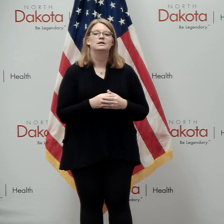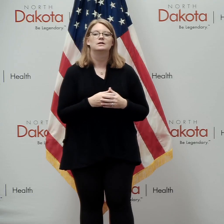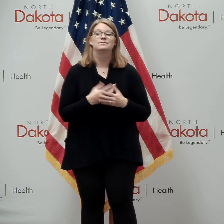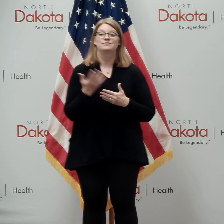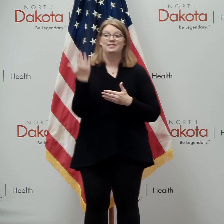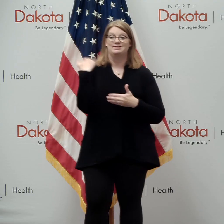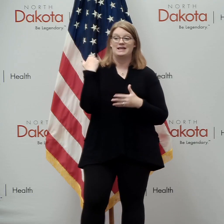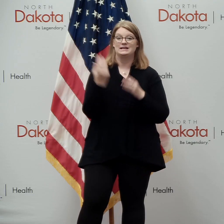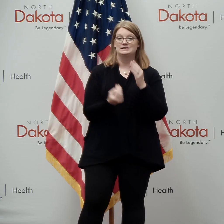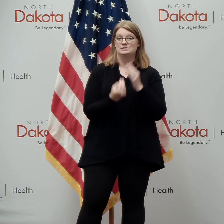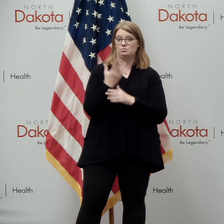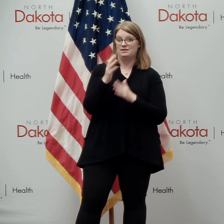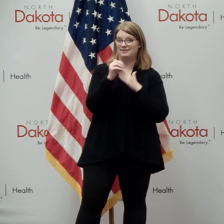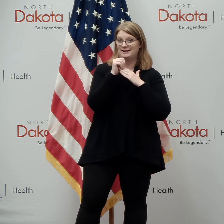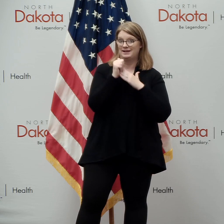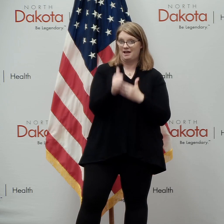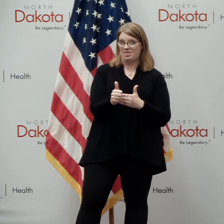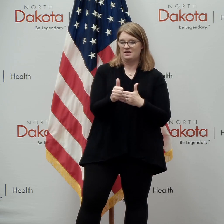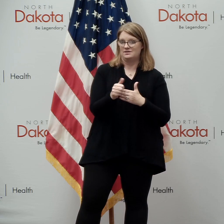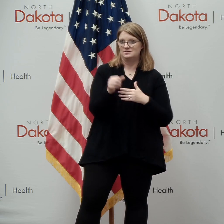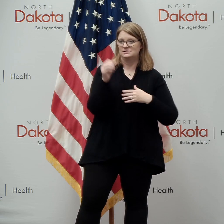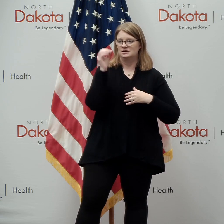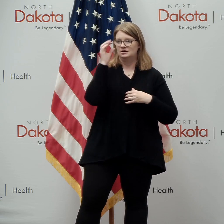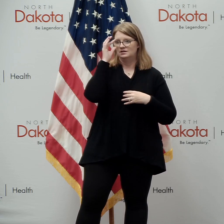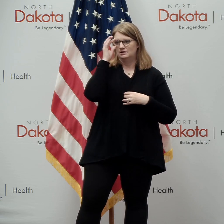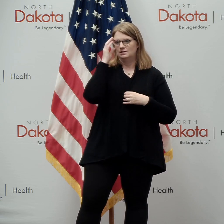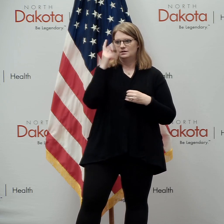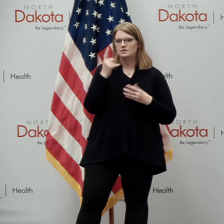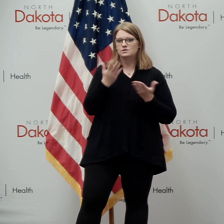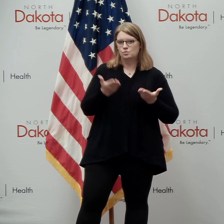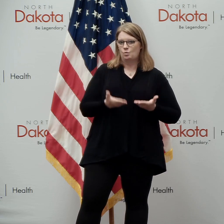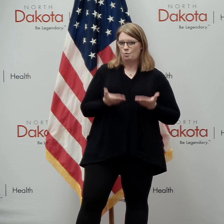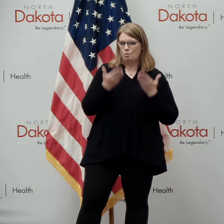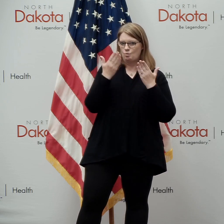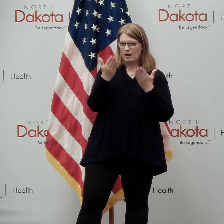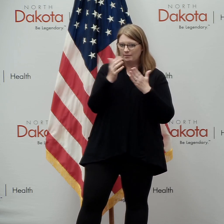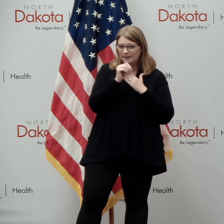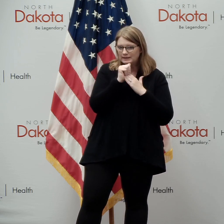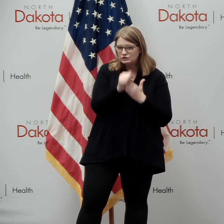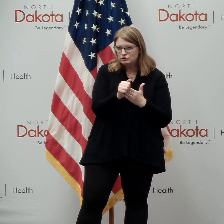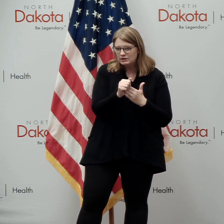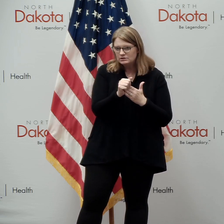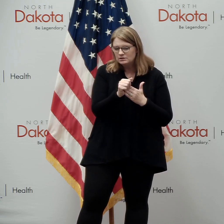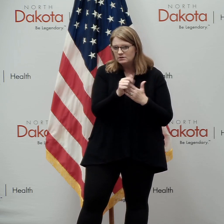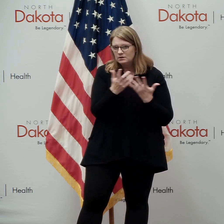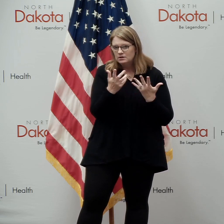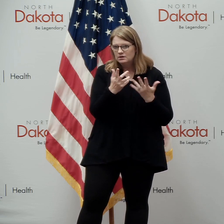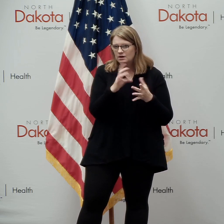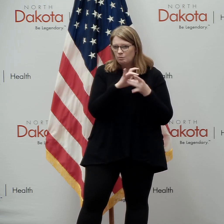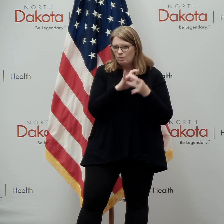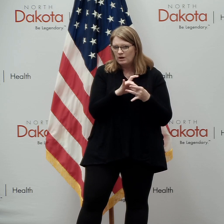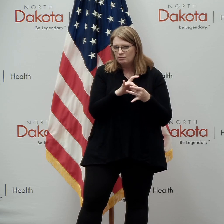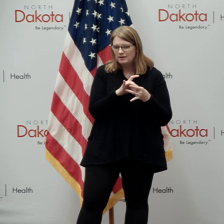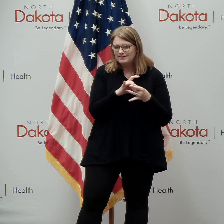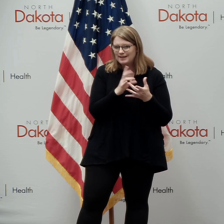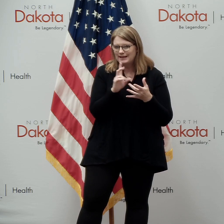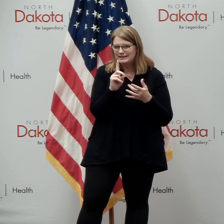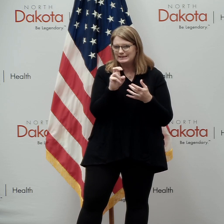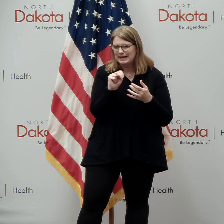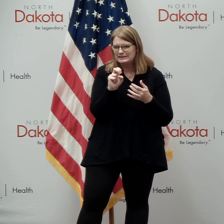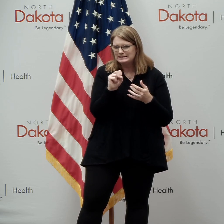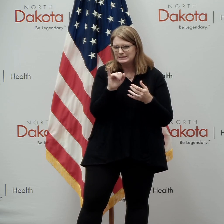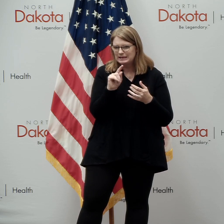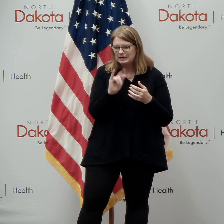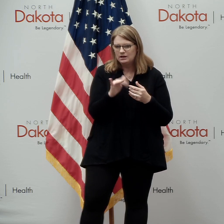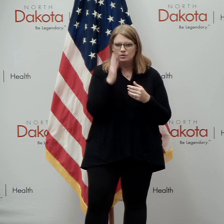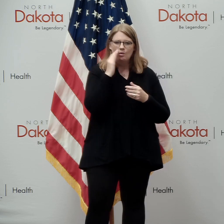last spring, there are some recommended changes, really in many cases around density. So bars and restaurants,